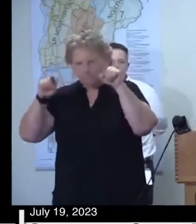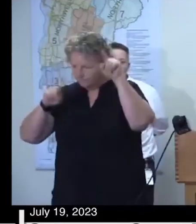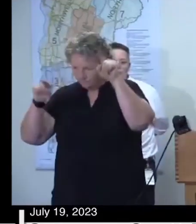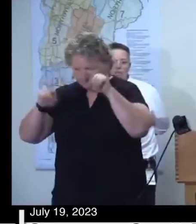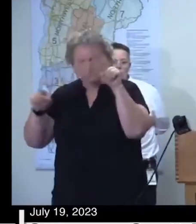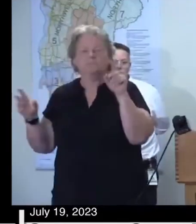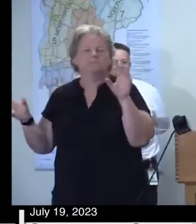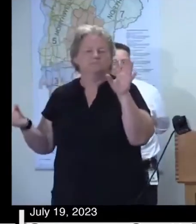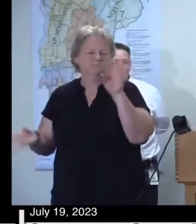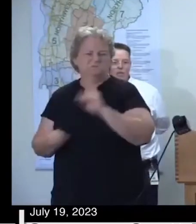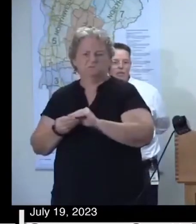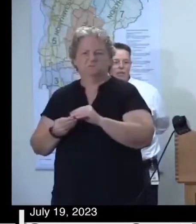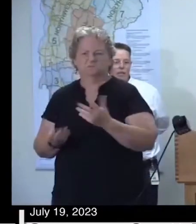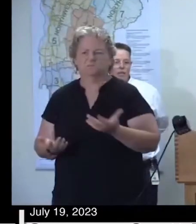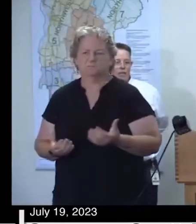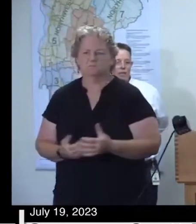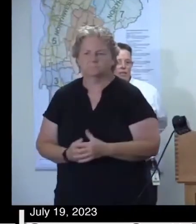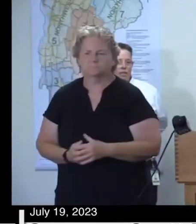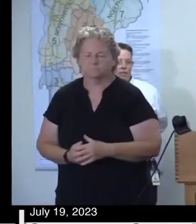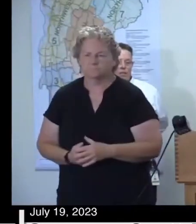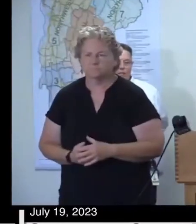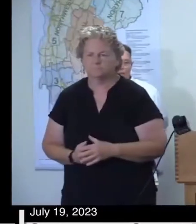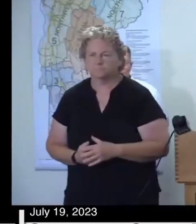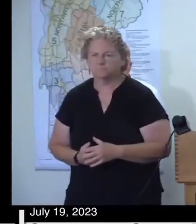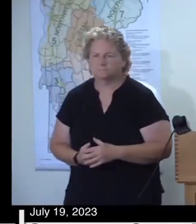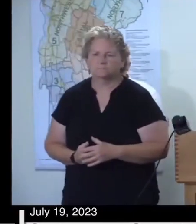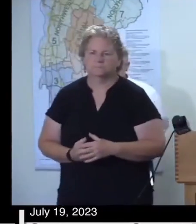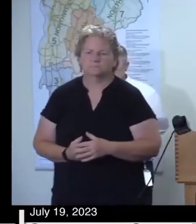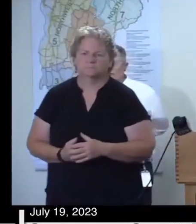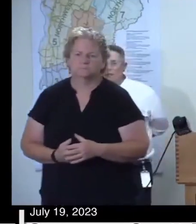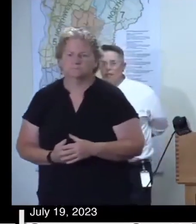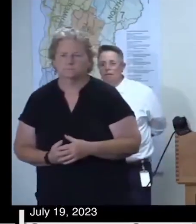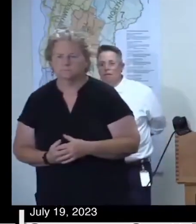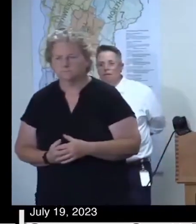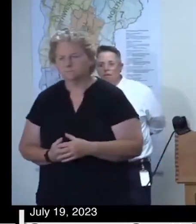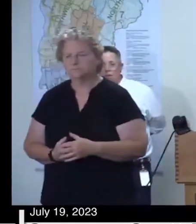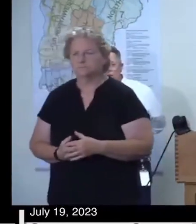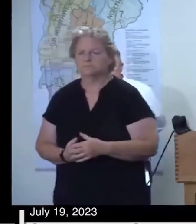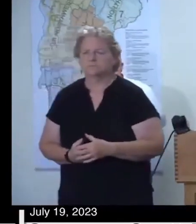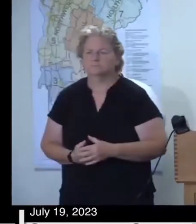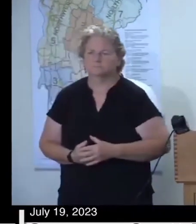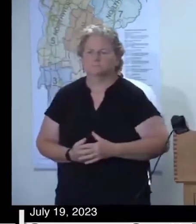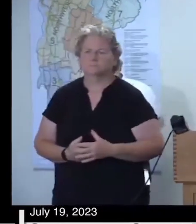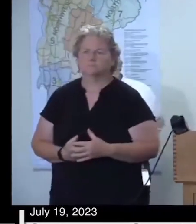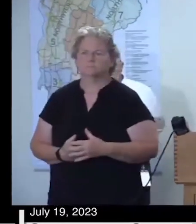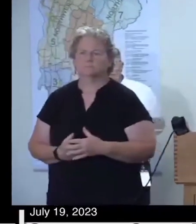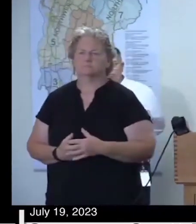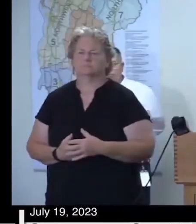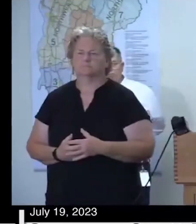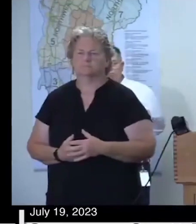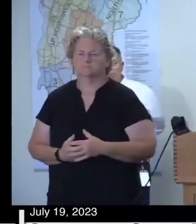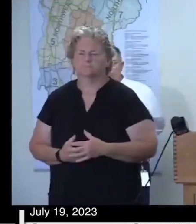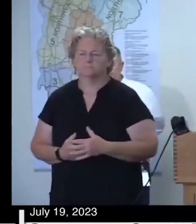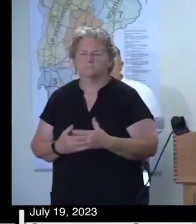a number of other factors that you take a look at. But those tend to be the primary ones that we focus on.